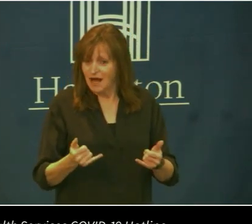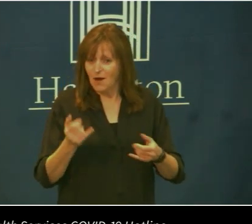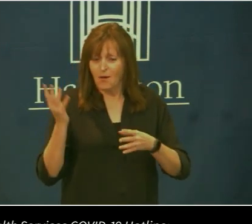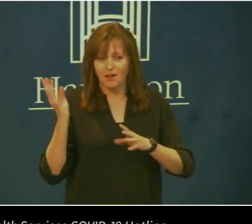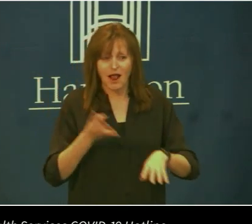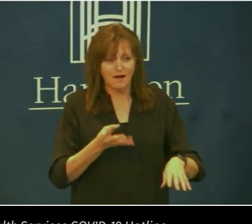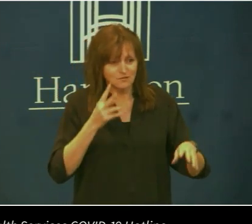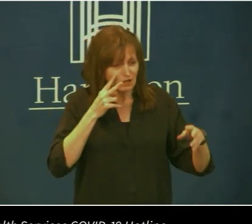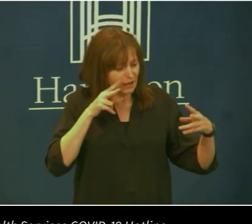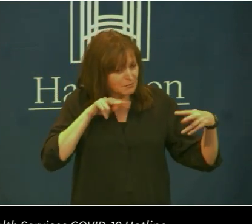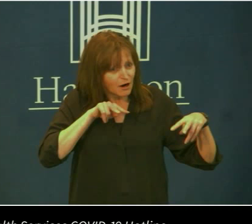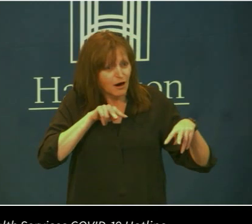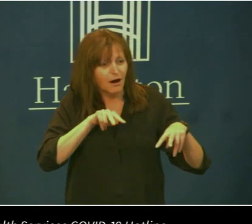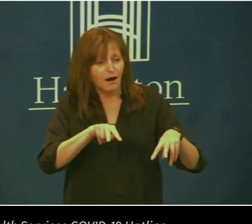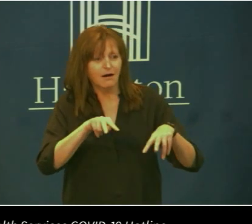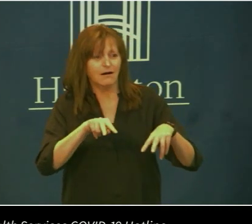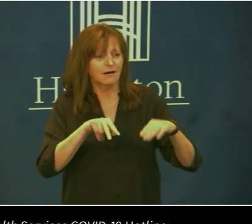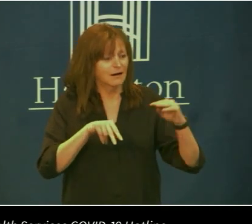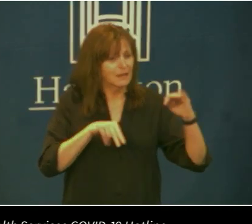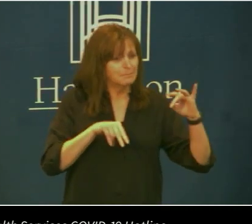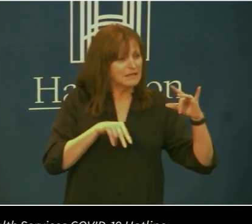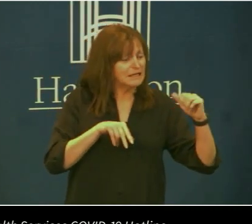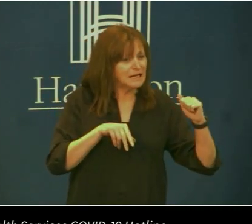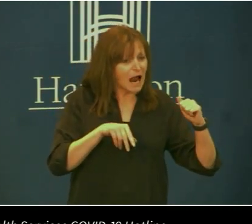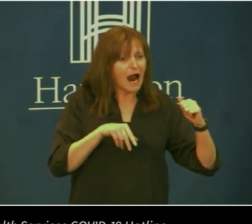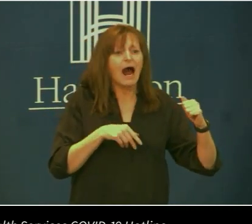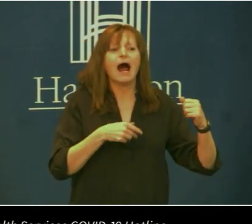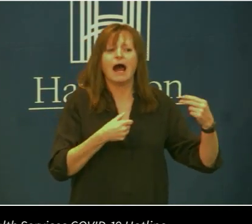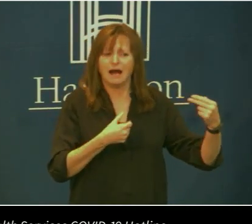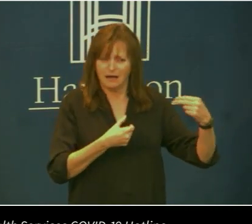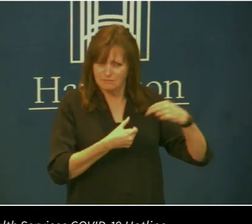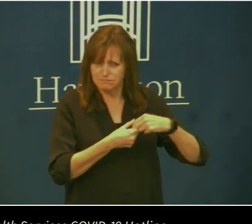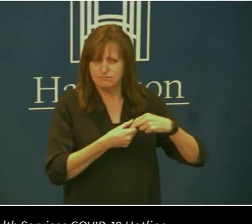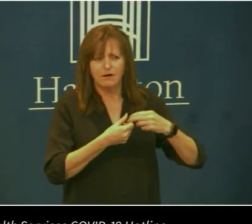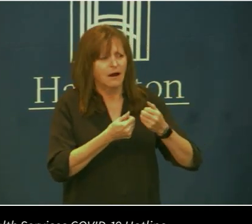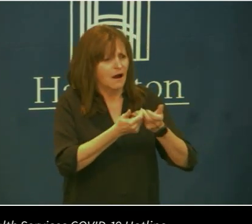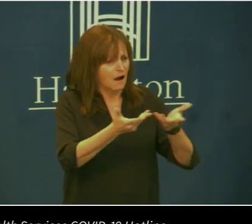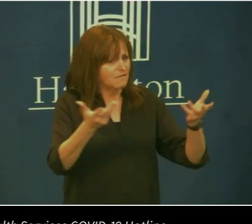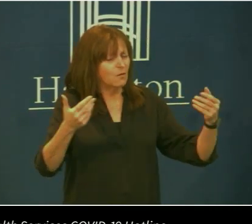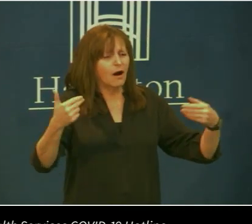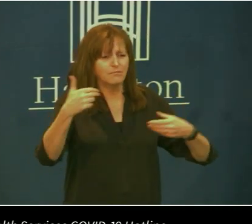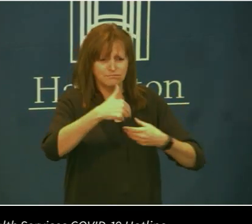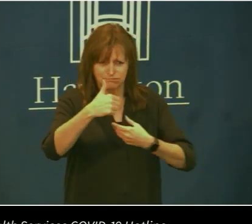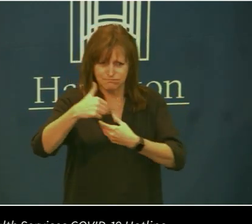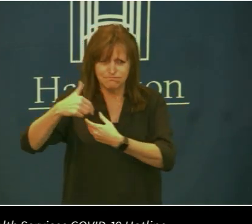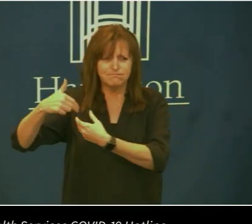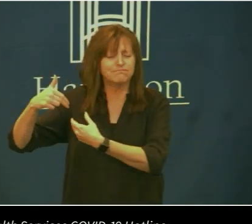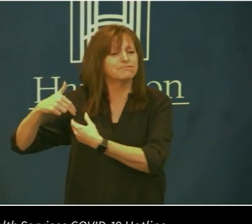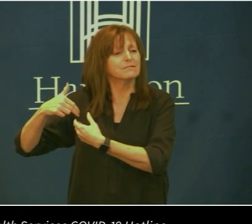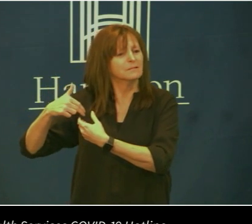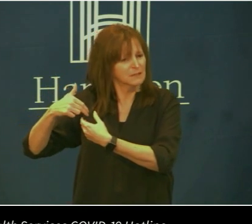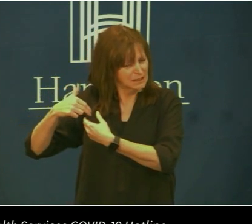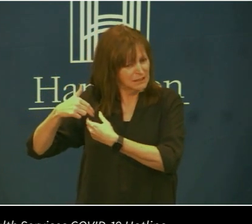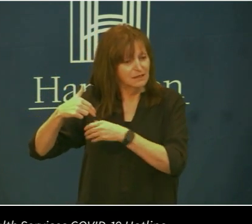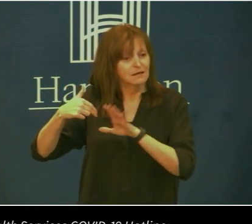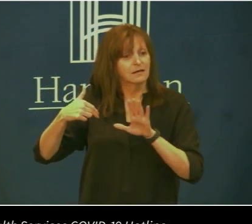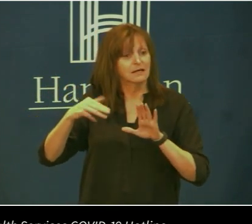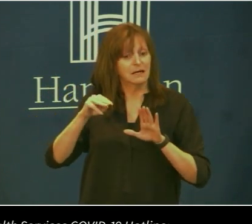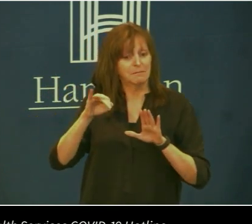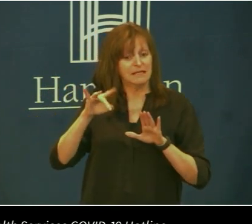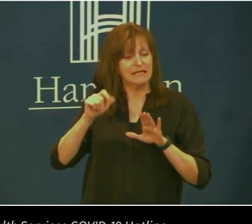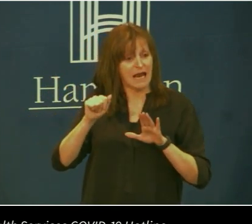participation, and hopefully we can answer some of the media's questions a little later on. As you know, the Prime Minister last